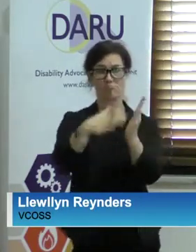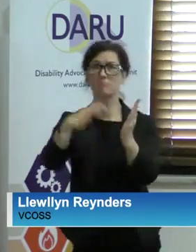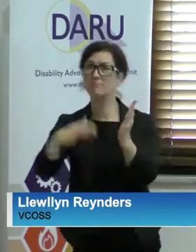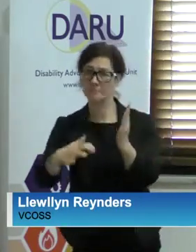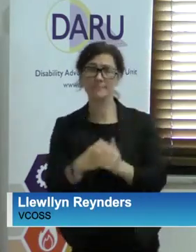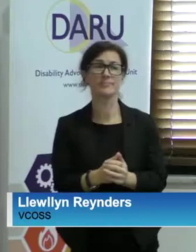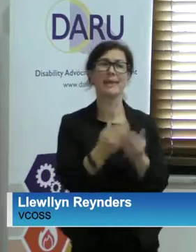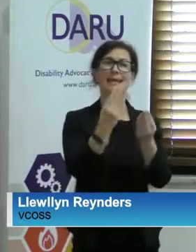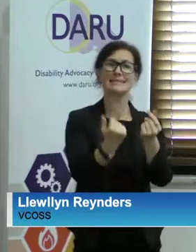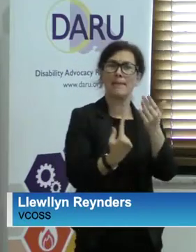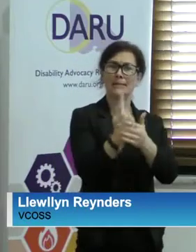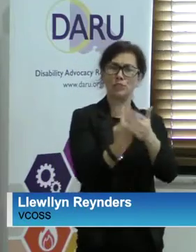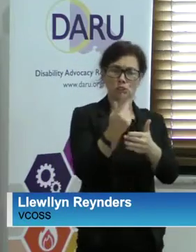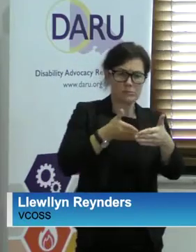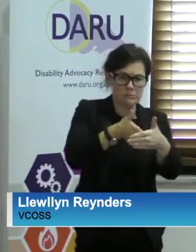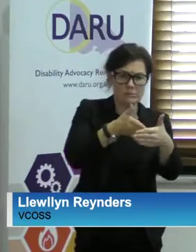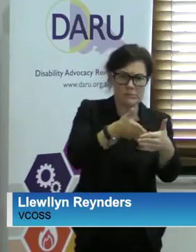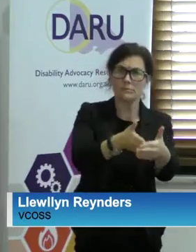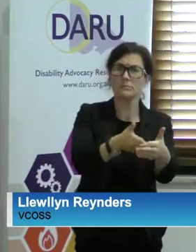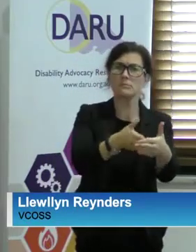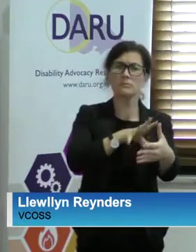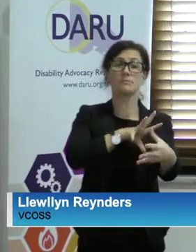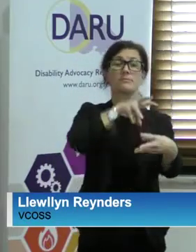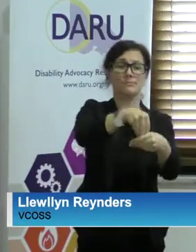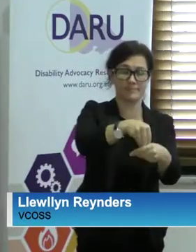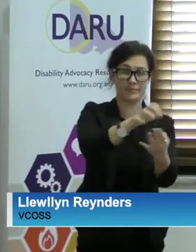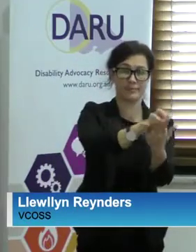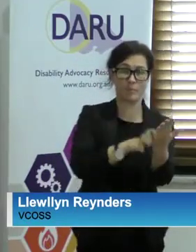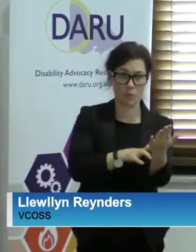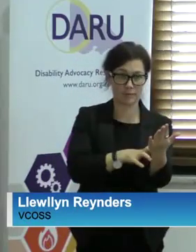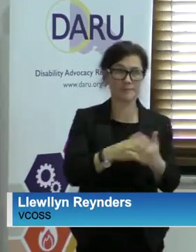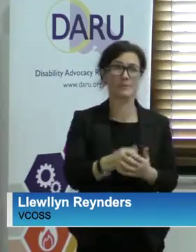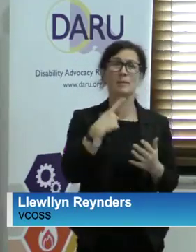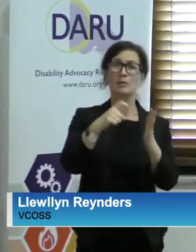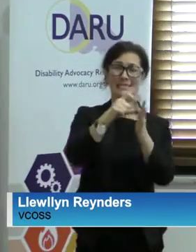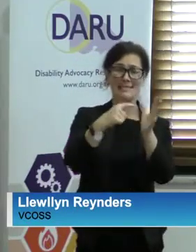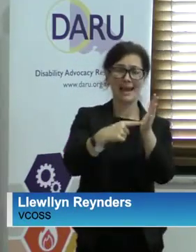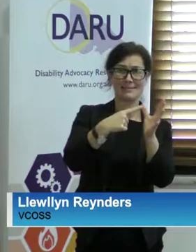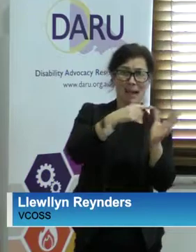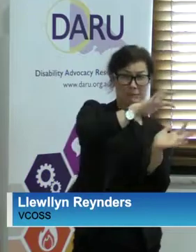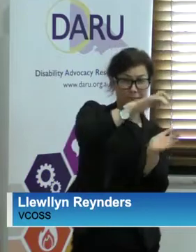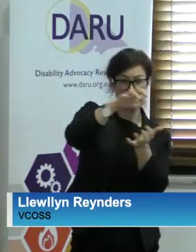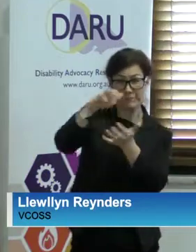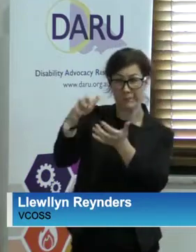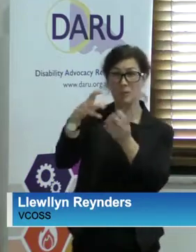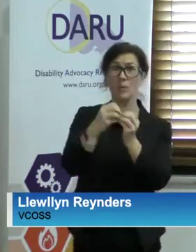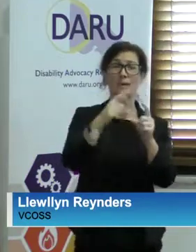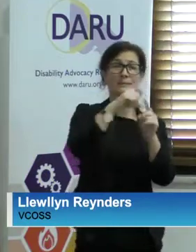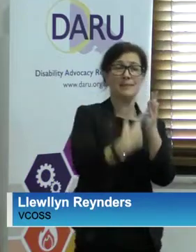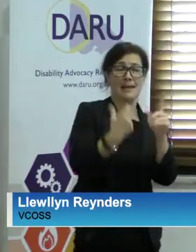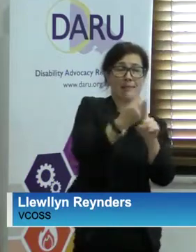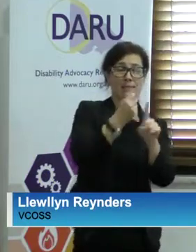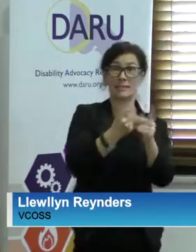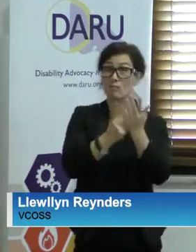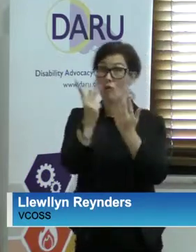some of the issues we've encountered in that report regarding data collection in the Disability Advocacy program. And we're